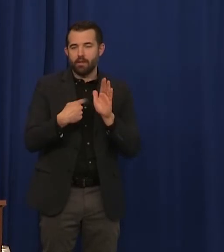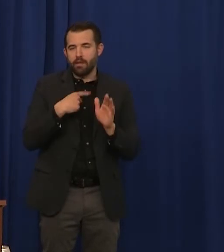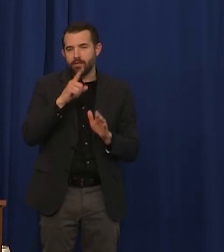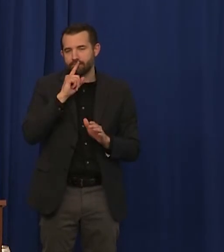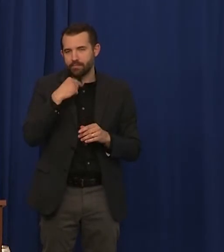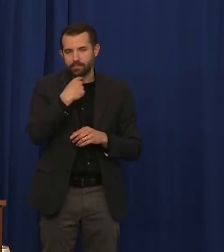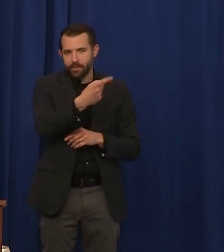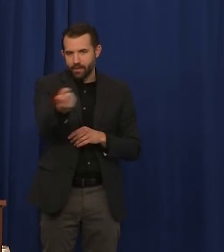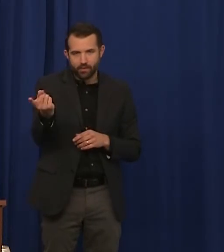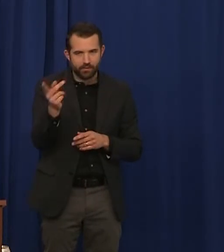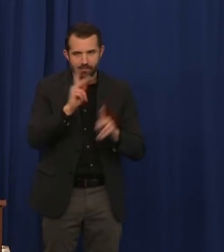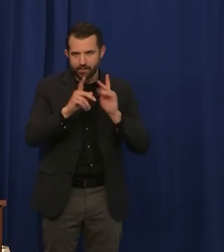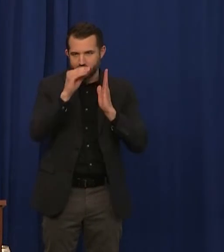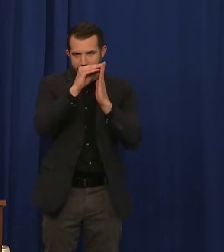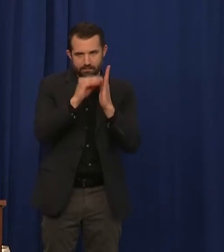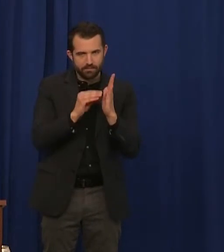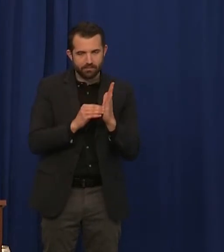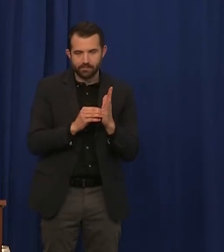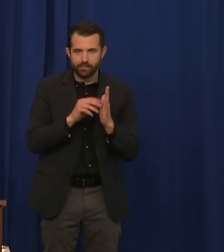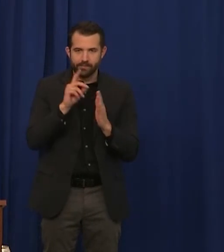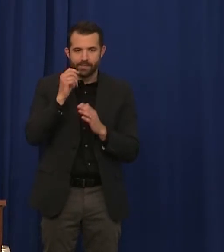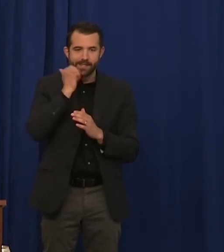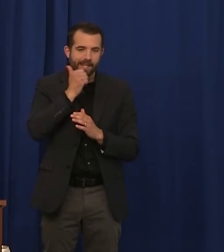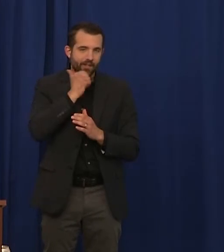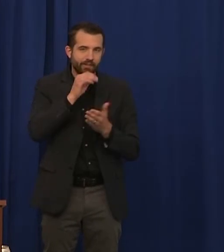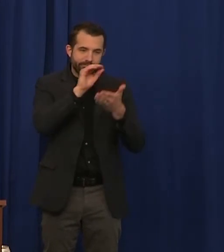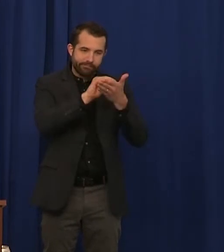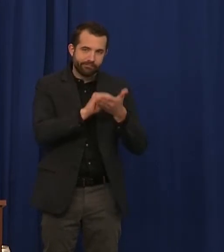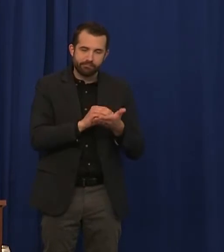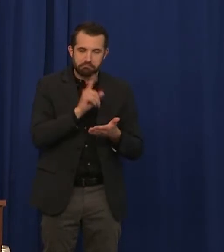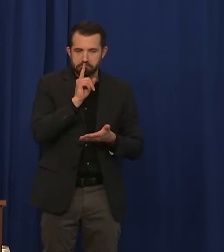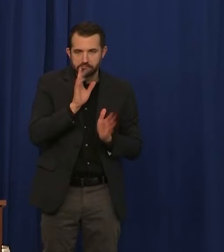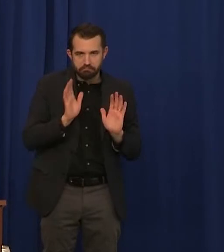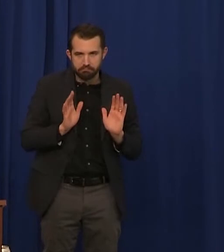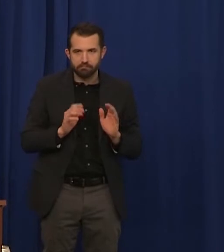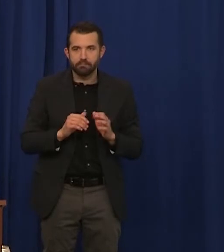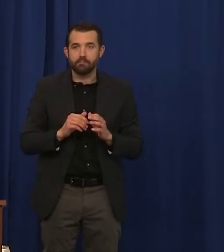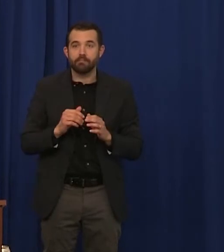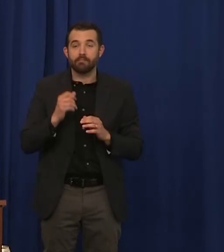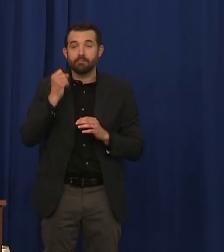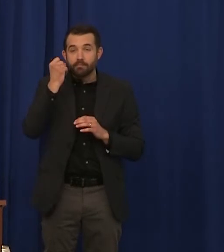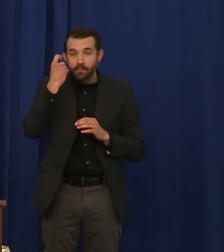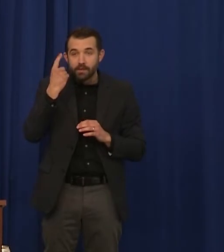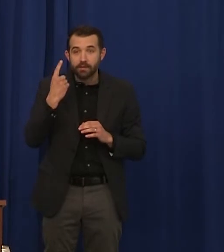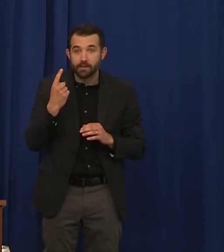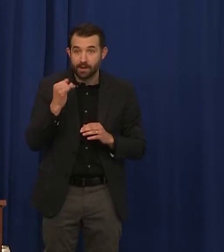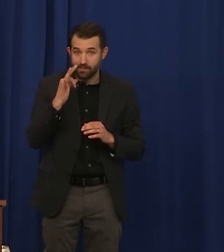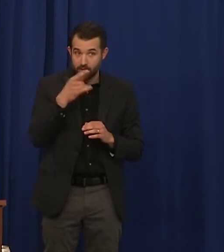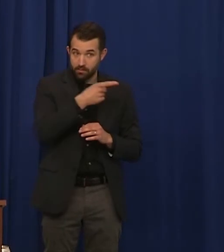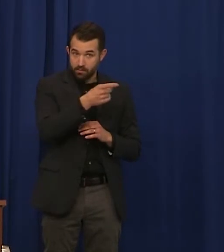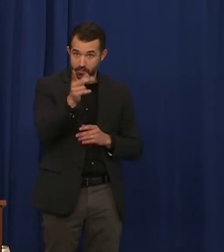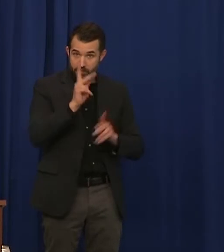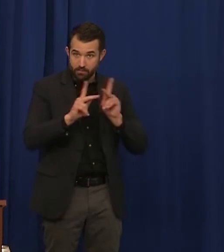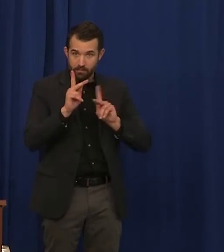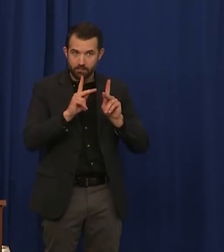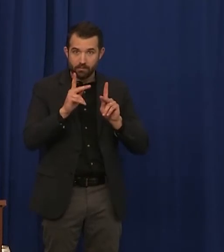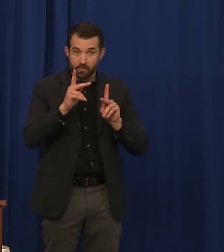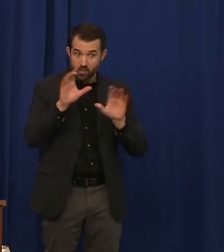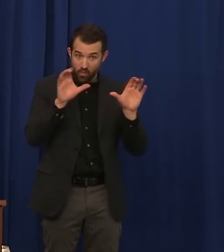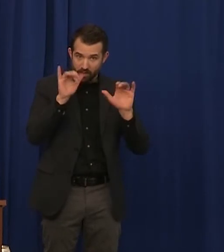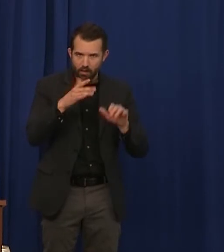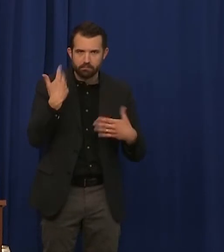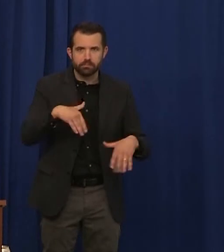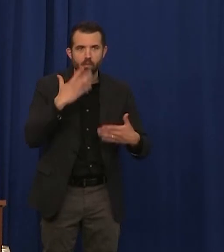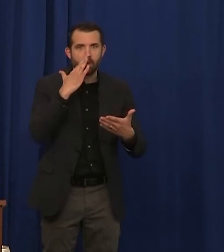have that, it would certainly be useful to us. But it's not the only means by which we're able to reconstruct. We